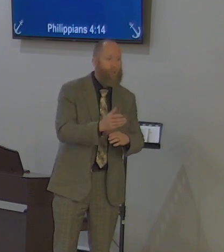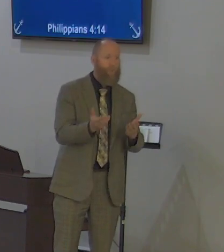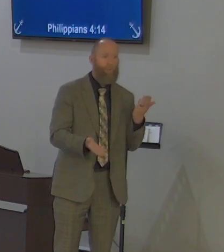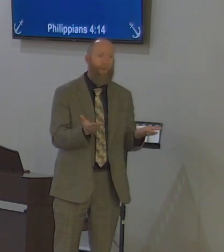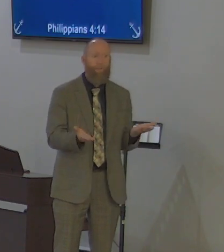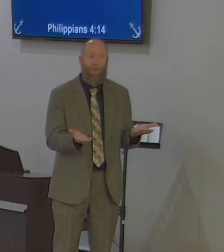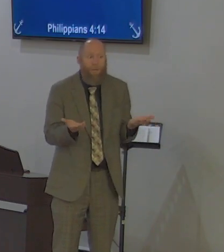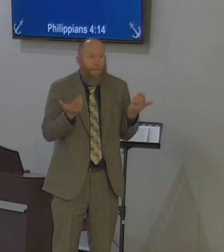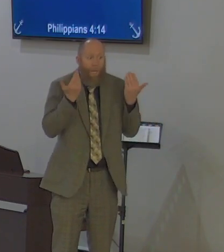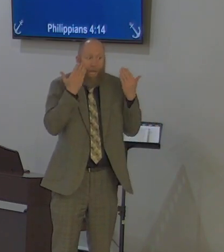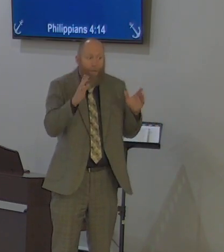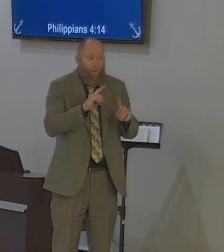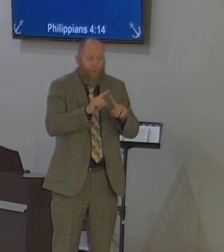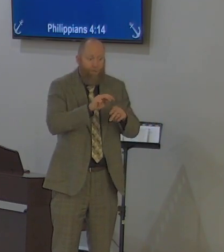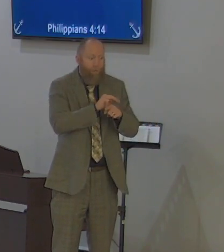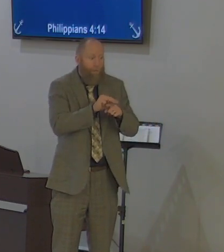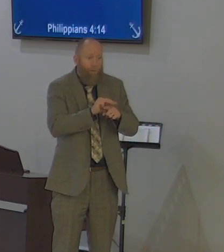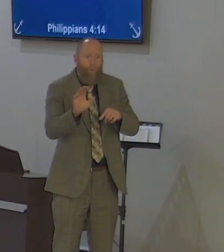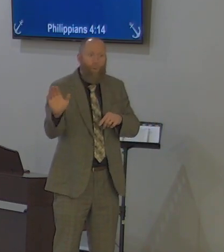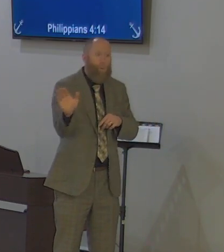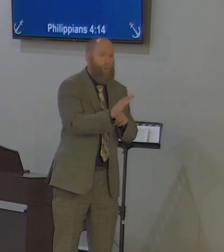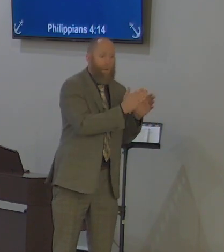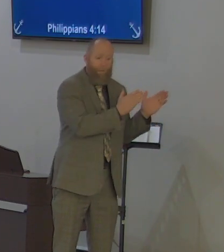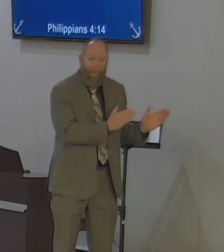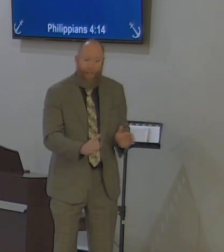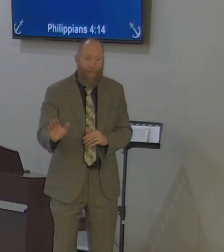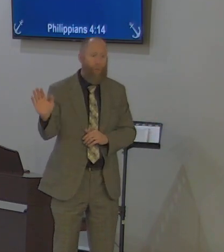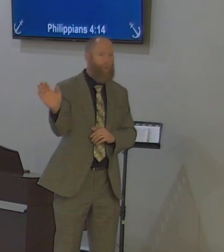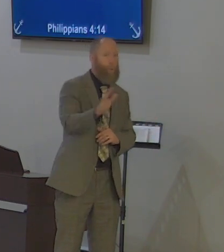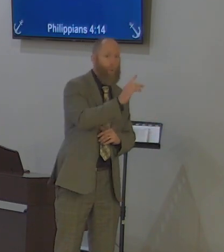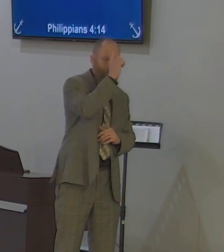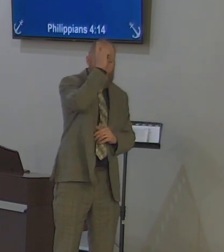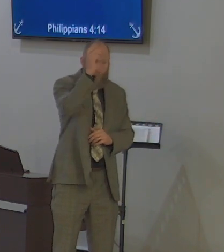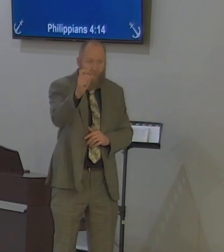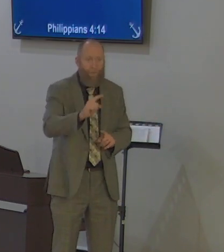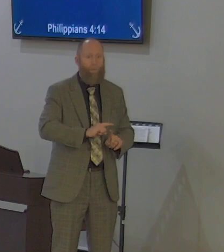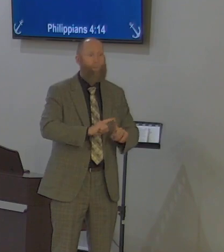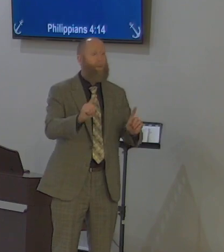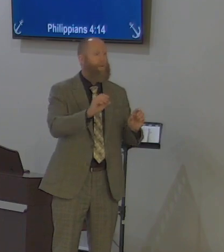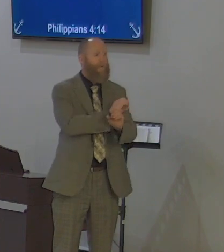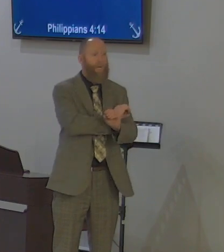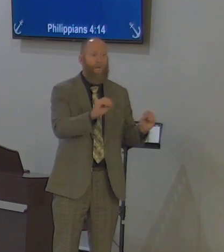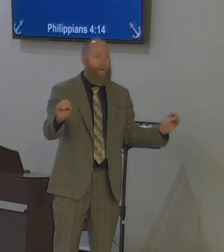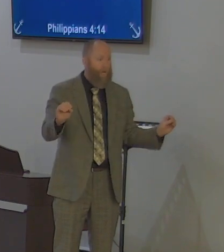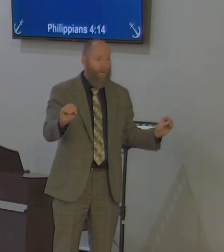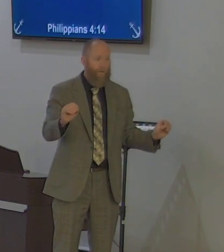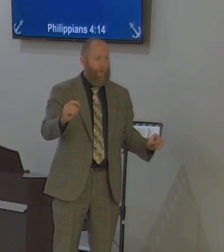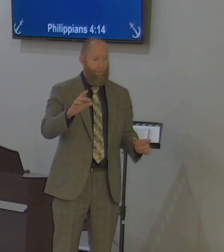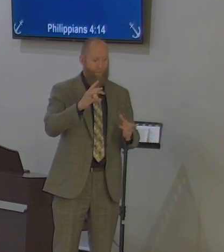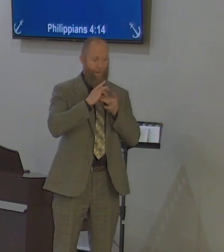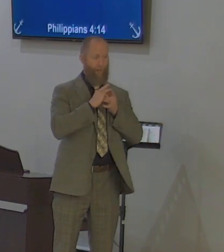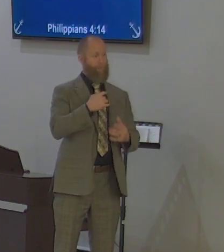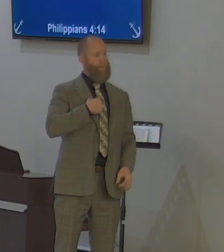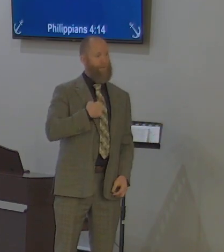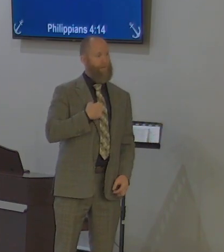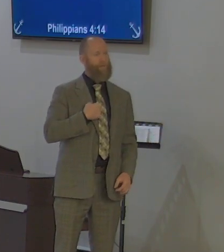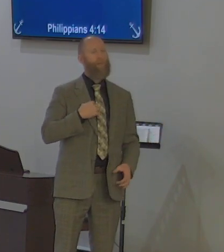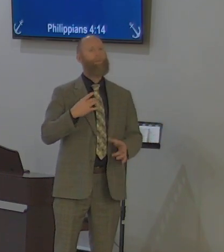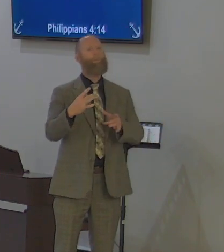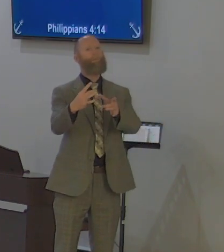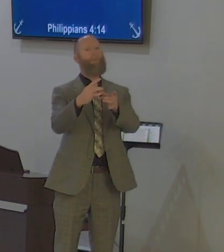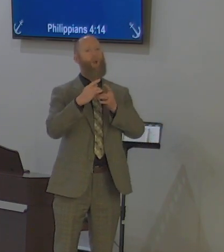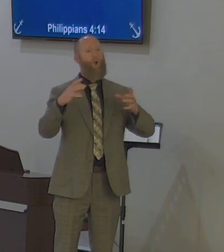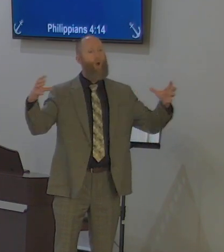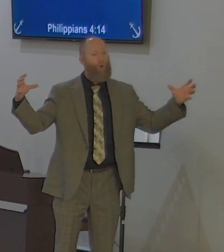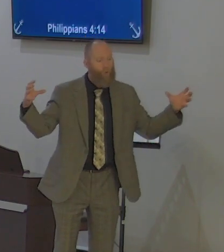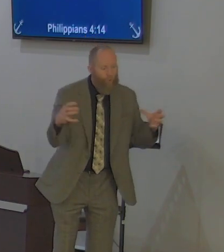can name it. I don't know what your plans and dreams are. I'm just telling you that none of them are his, they're ours. And when you and I are